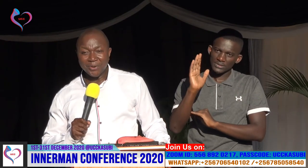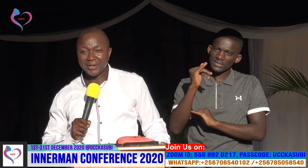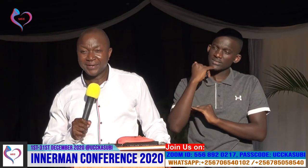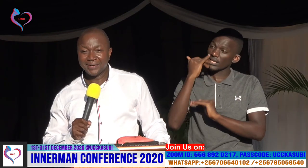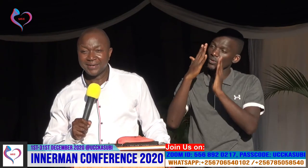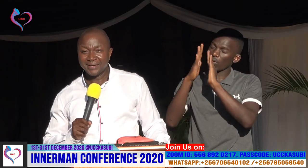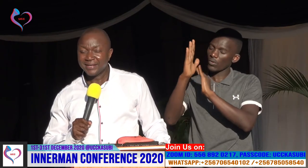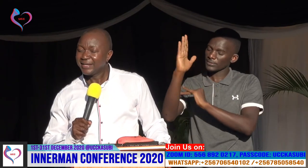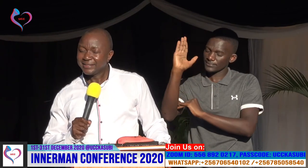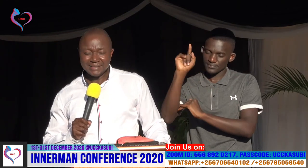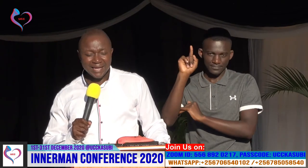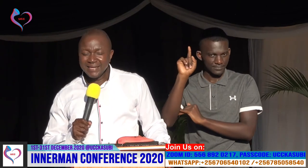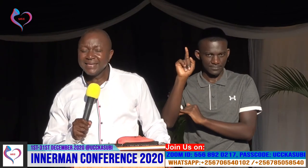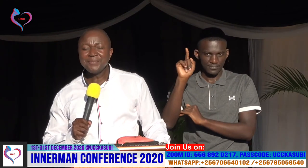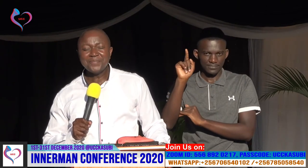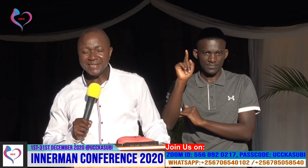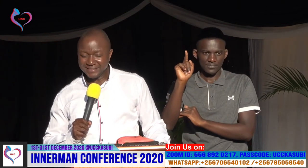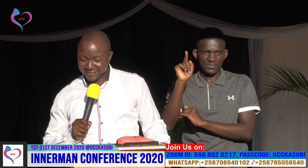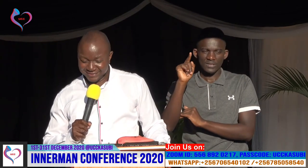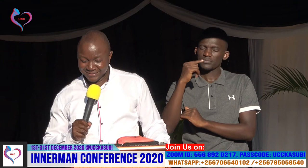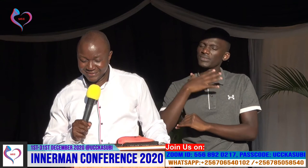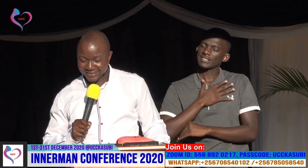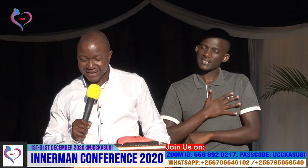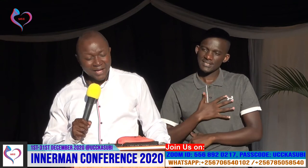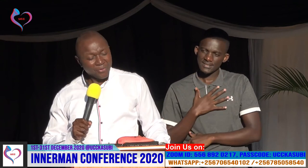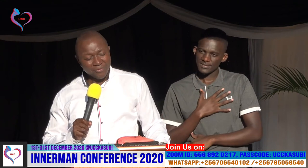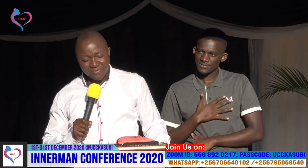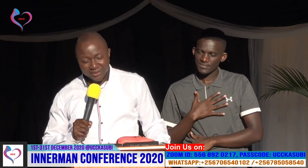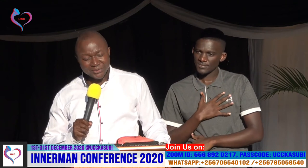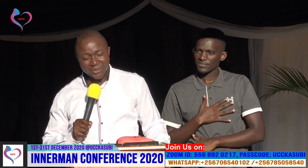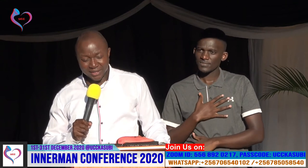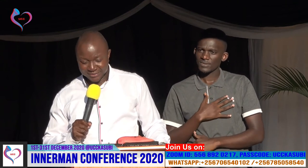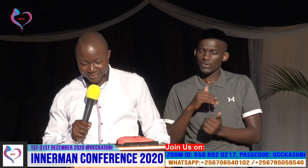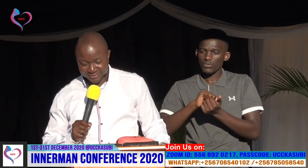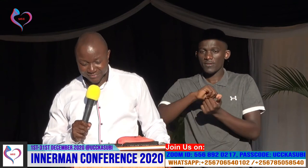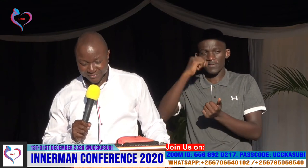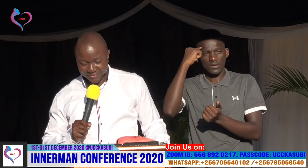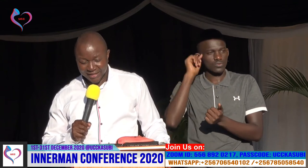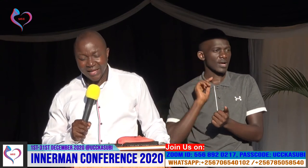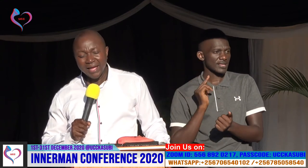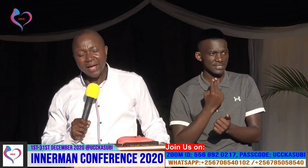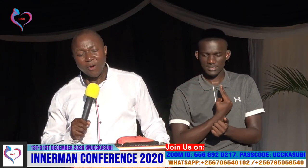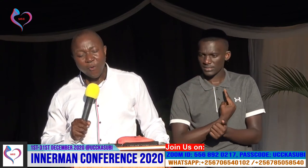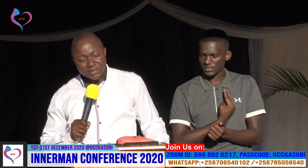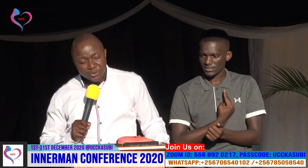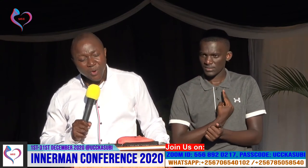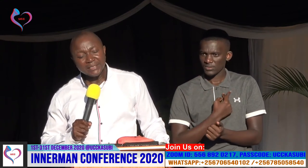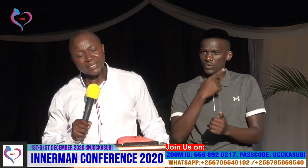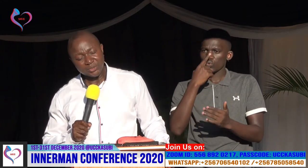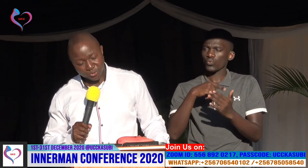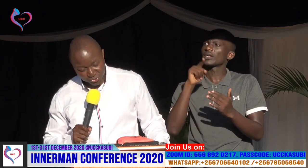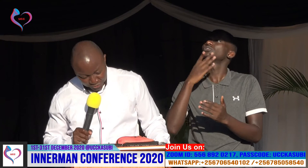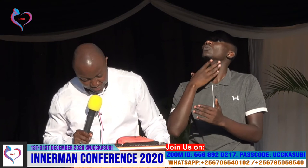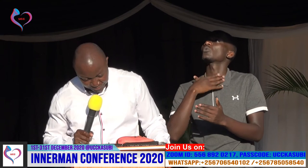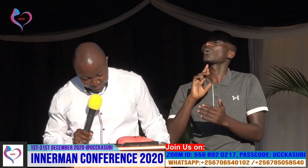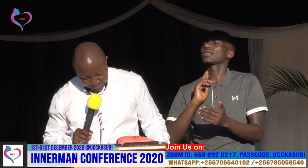Him, God. Telling Him, please. Reveal to us what you want